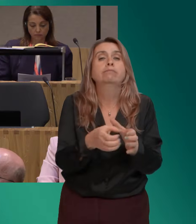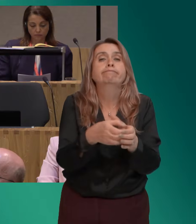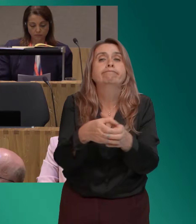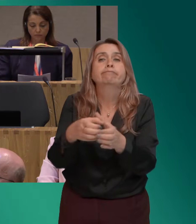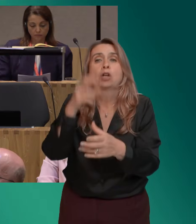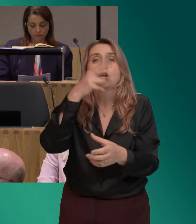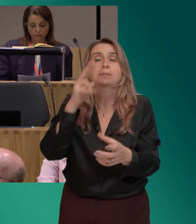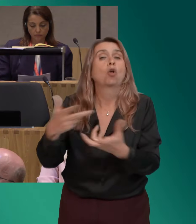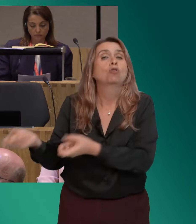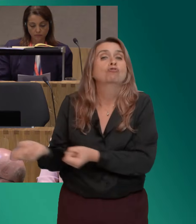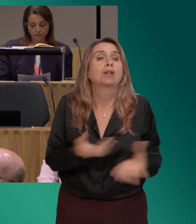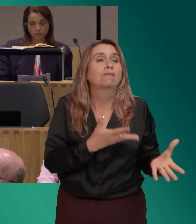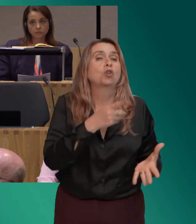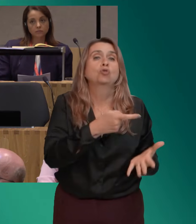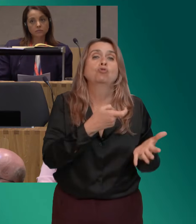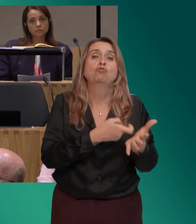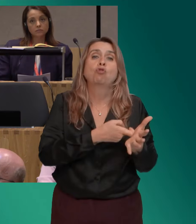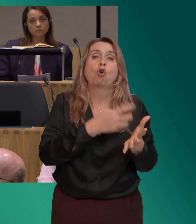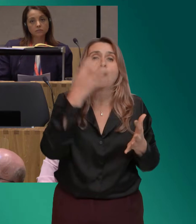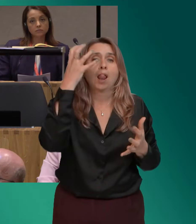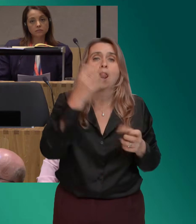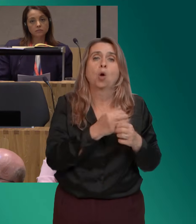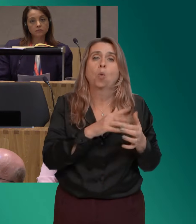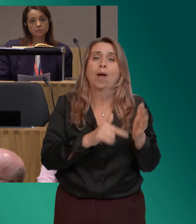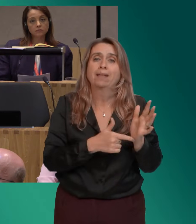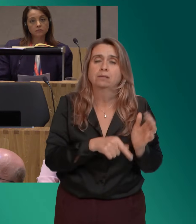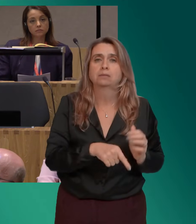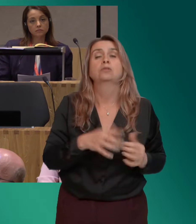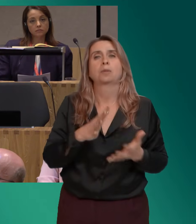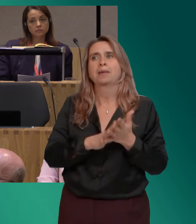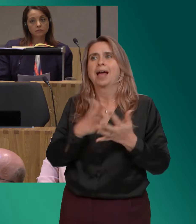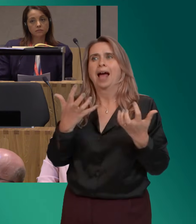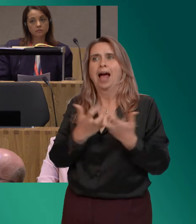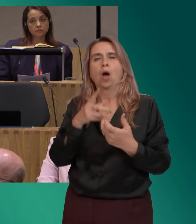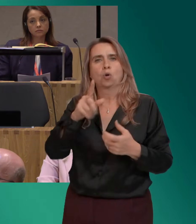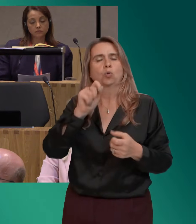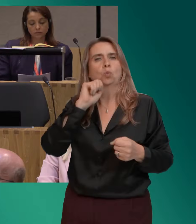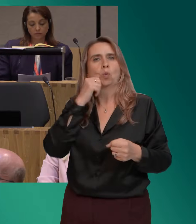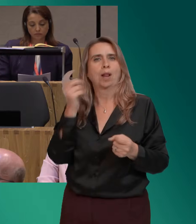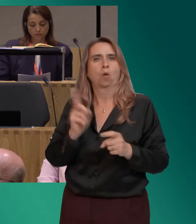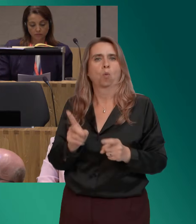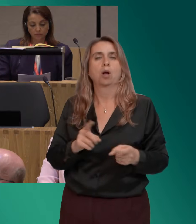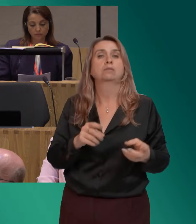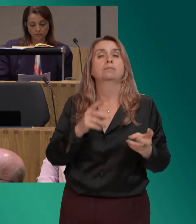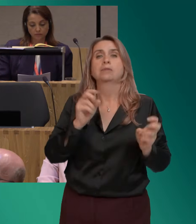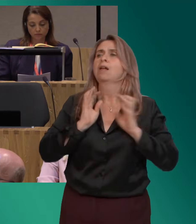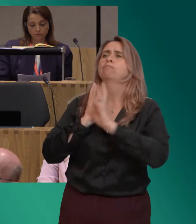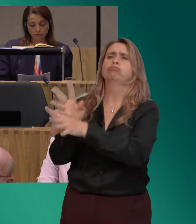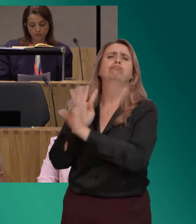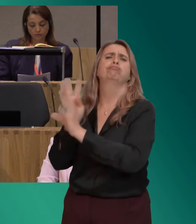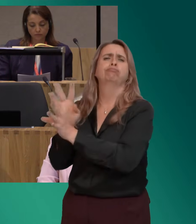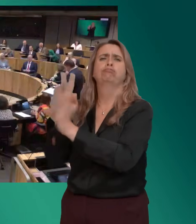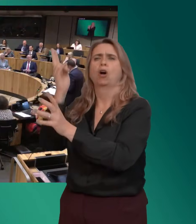Royal Gwent, how is the Welsh Government going to fund the integration of pathways out of acute hospital care?